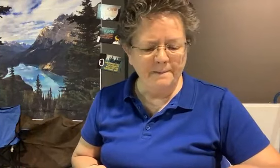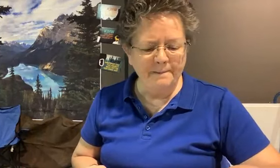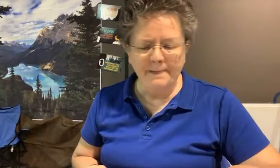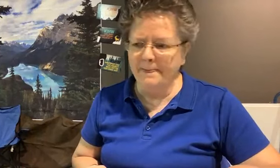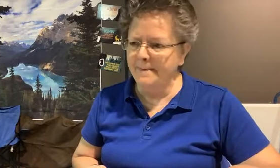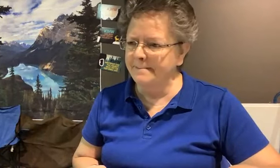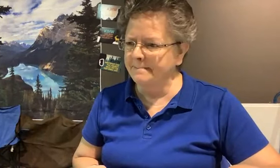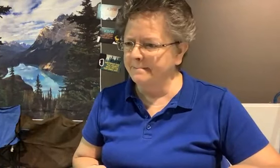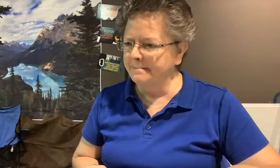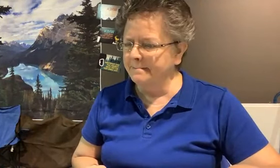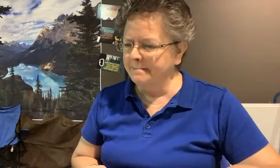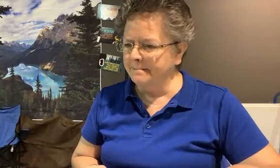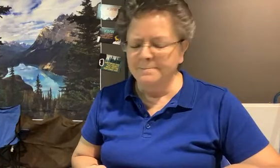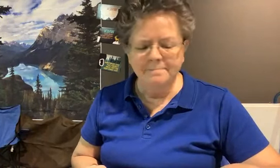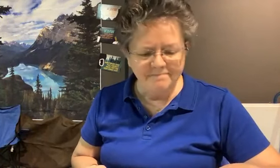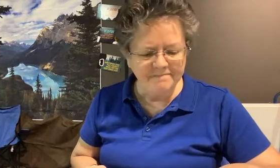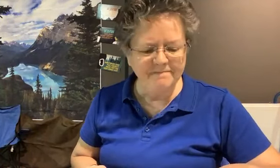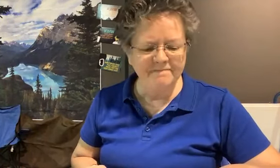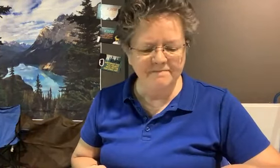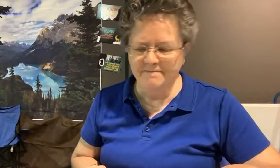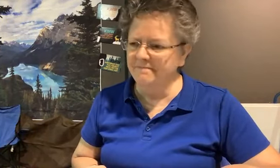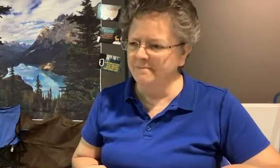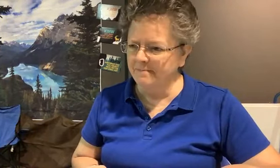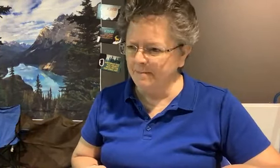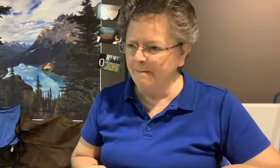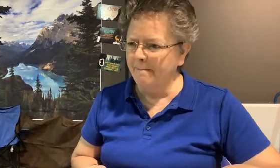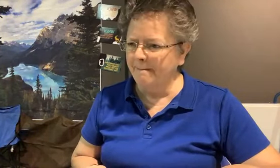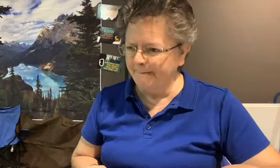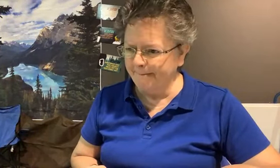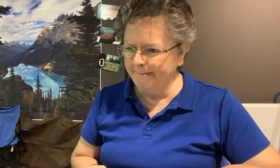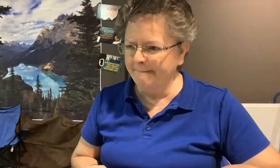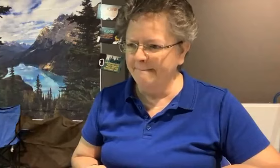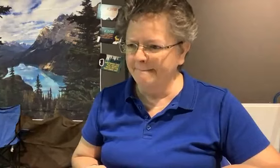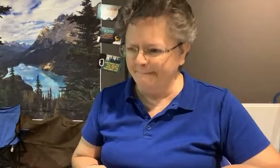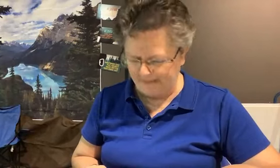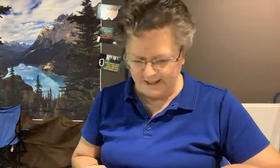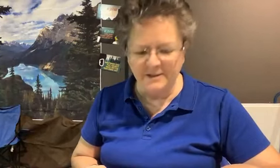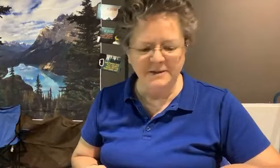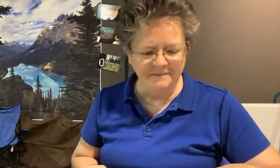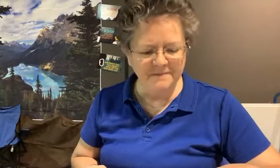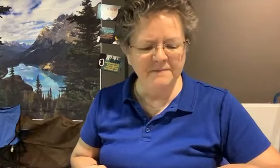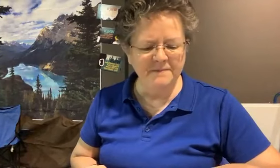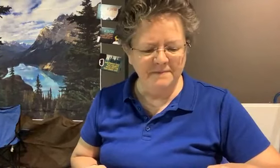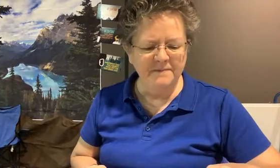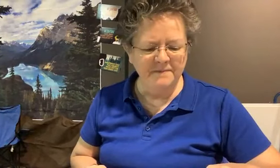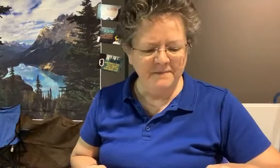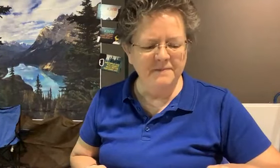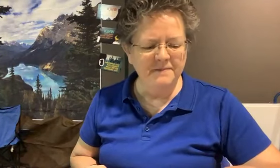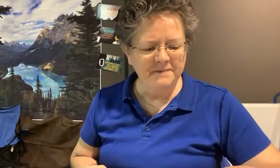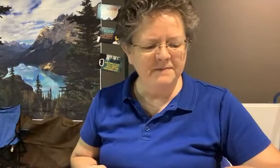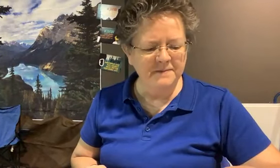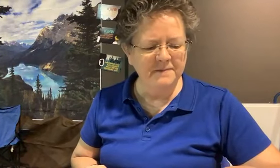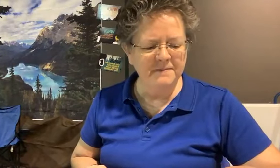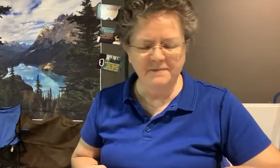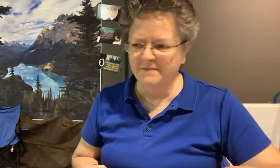Well, the words Lord of hosts in Hebrew mean Yahweh Sehaboth. Yes. It's the Lord of armies